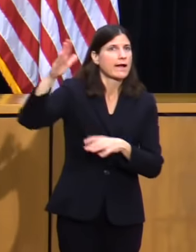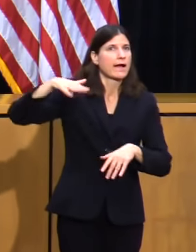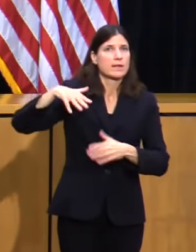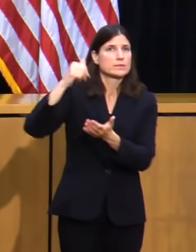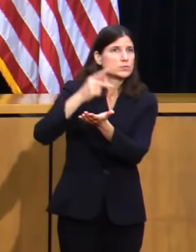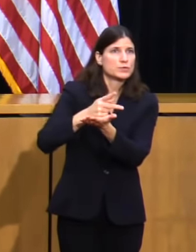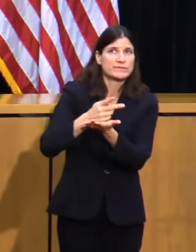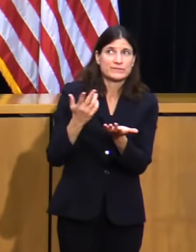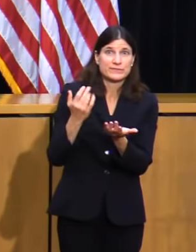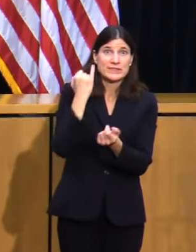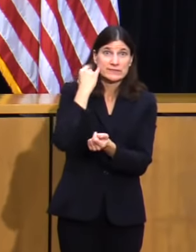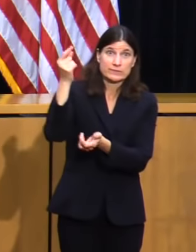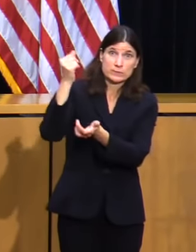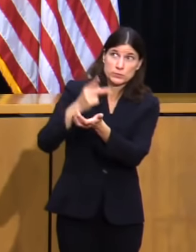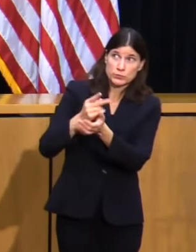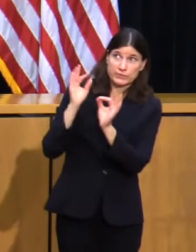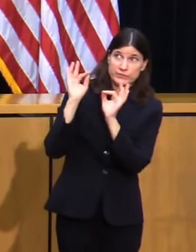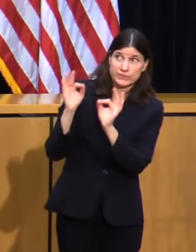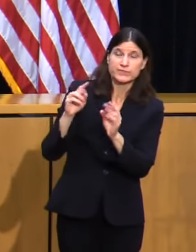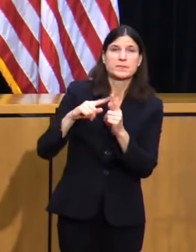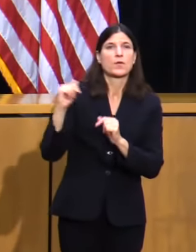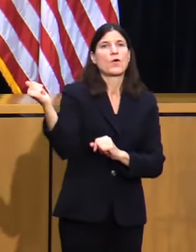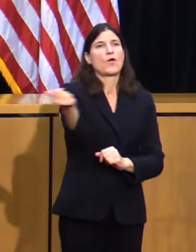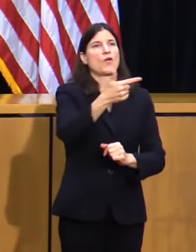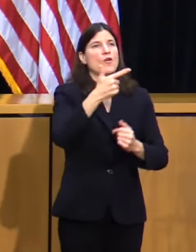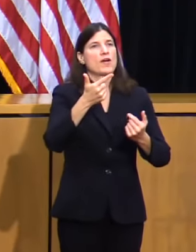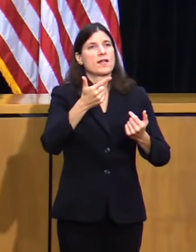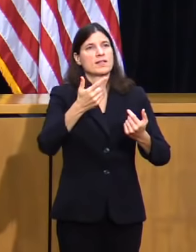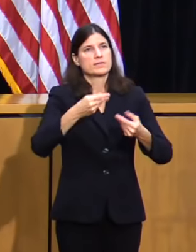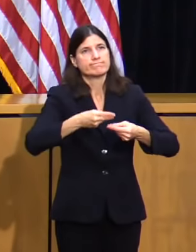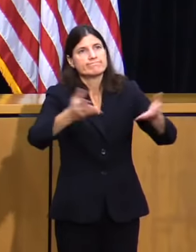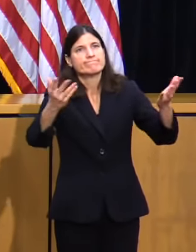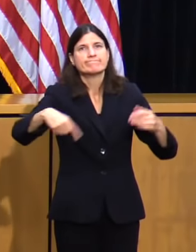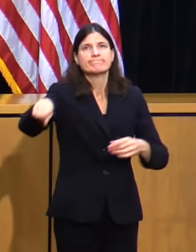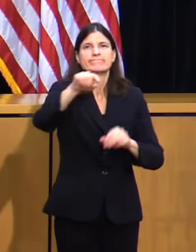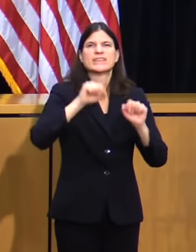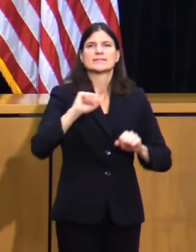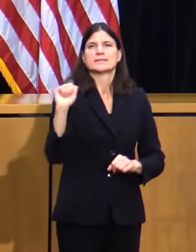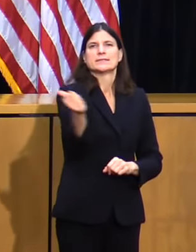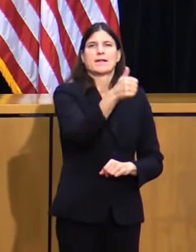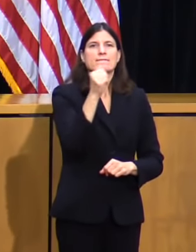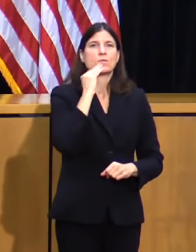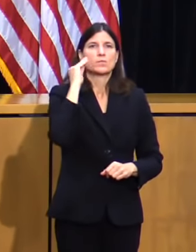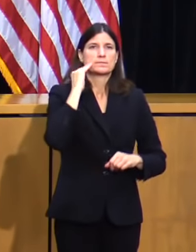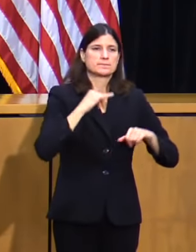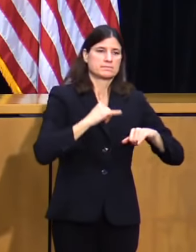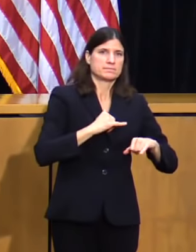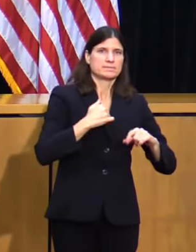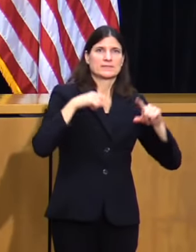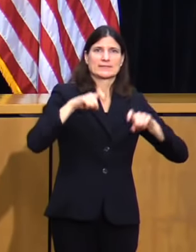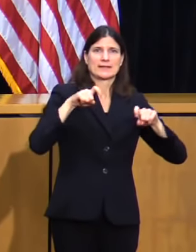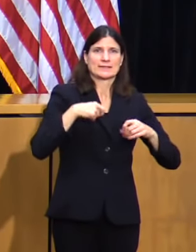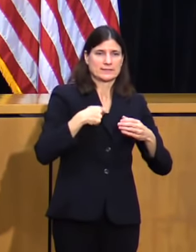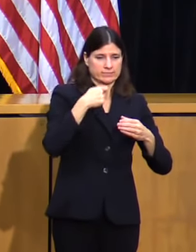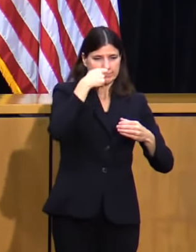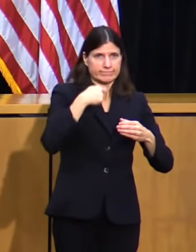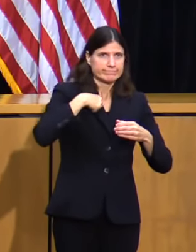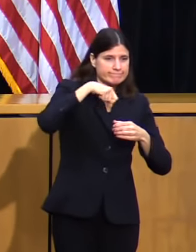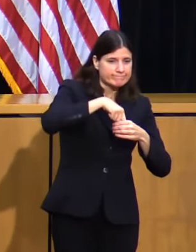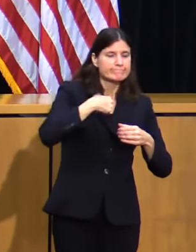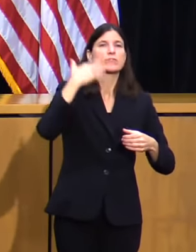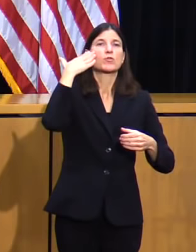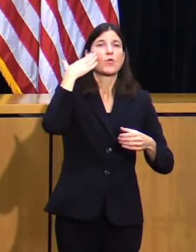We'll probably end up getting a couple of million of them, and we'll use them to support a variety of enterprises like schools and long-term care and